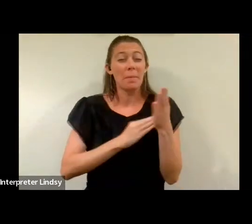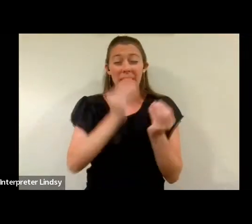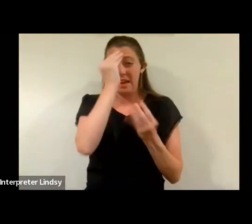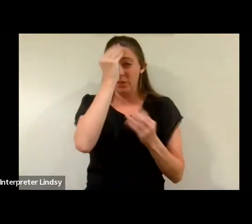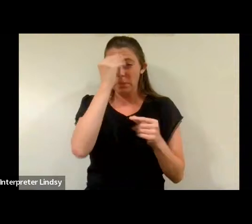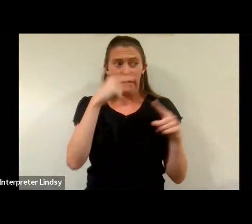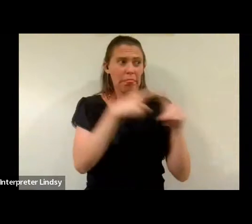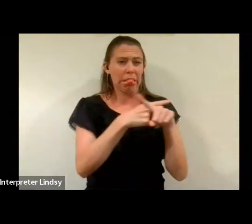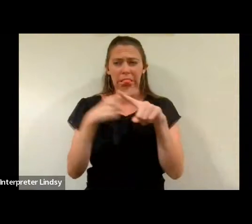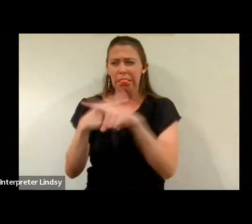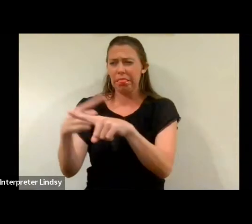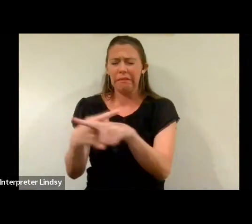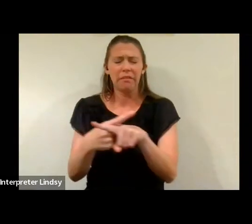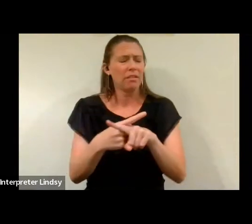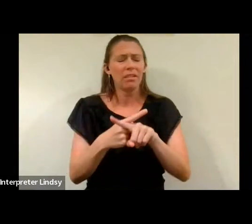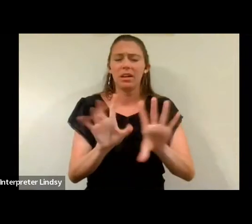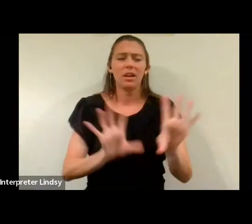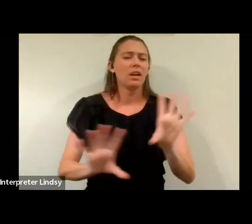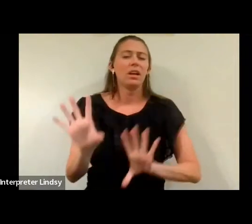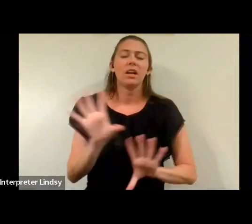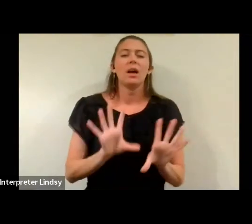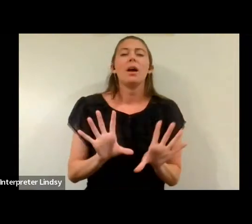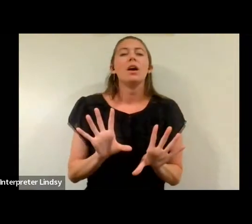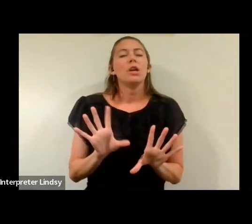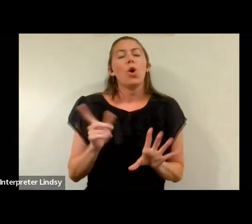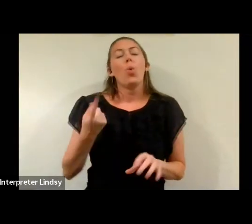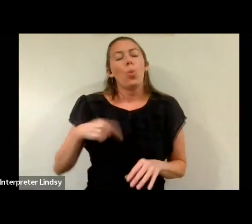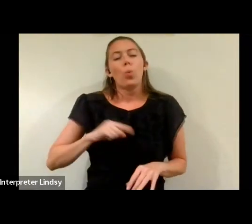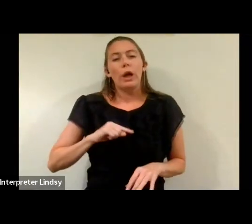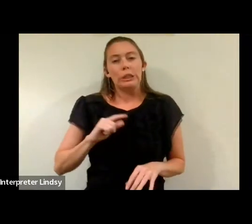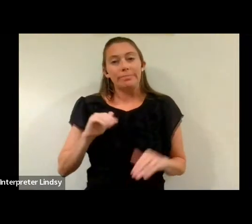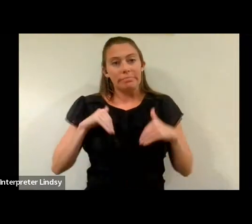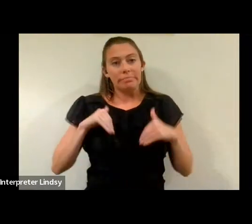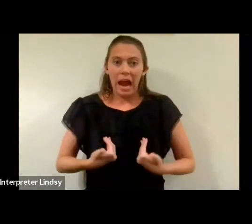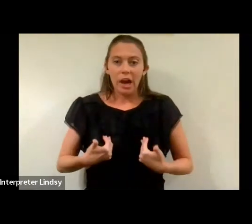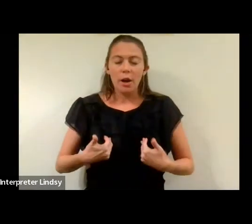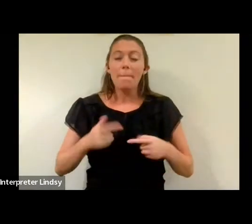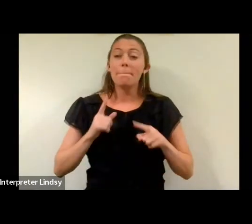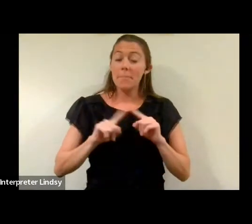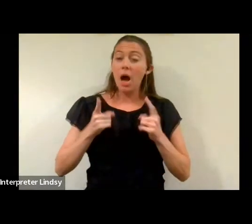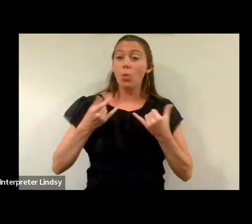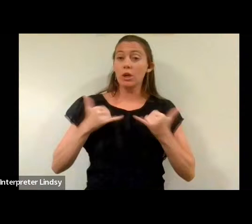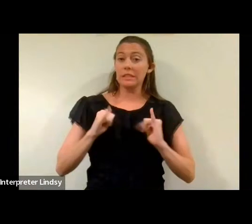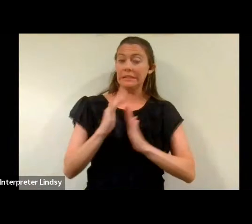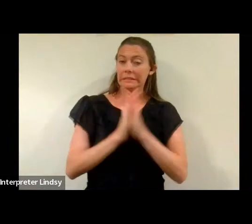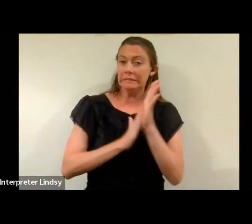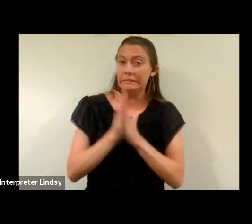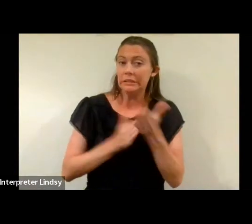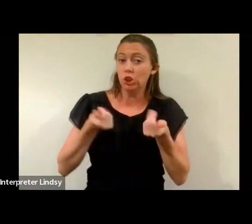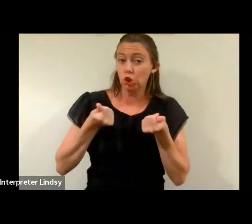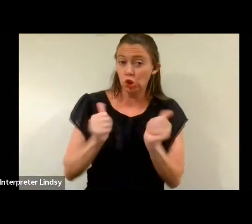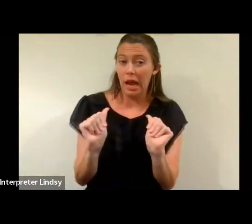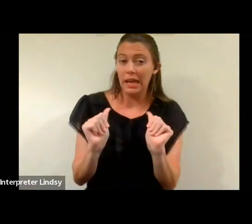are trying so hard to say we still have a lot of our Pacific Islander